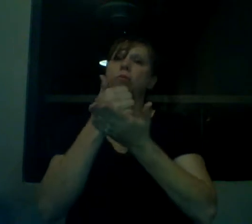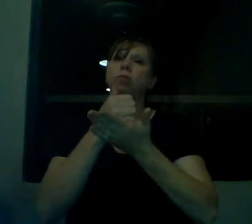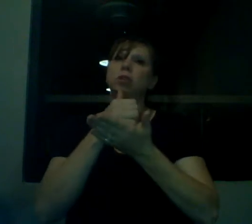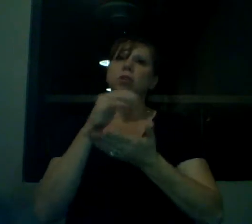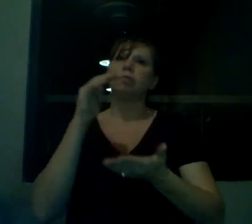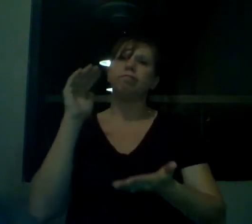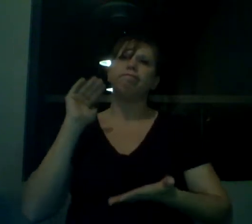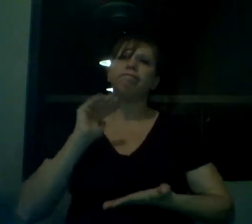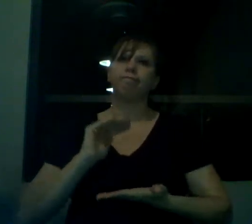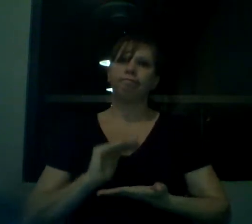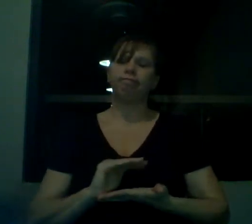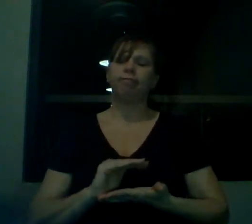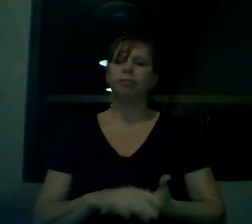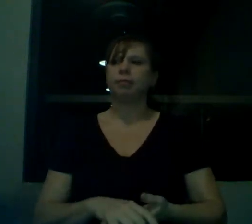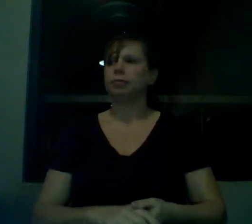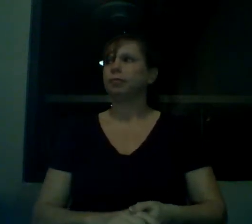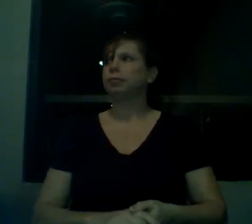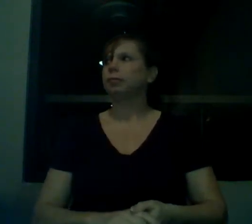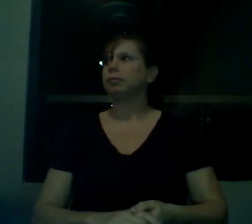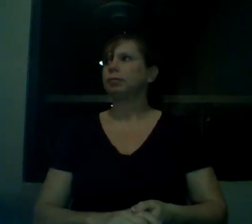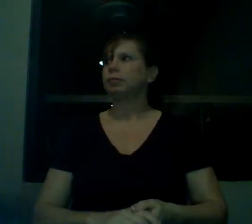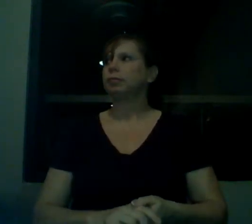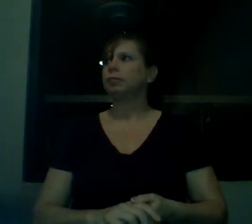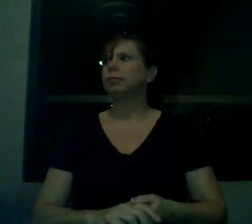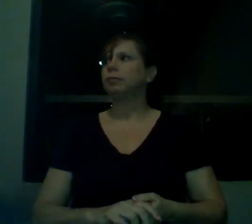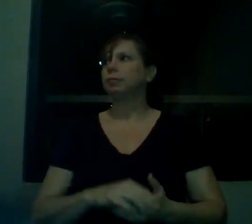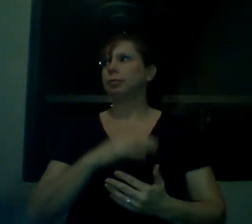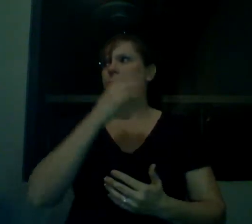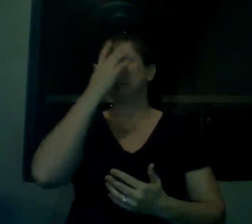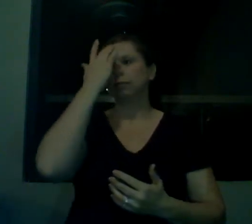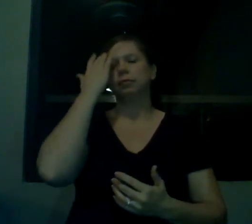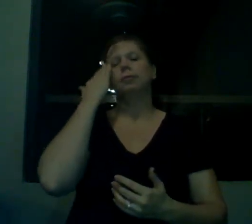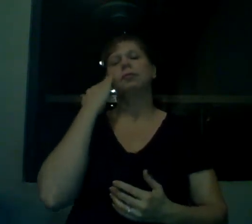remember, scripture, whatever it is that you want to do. Do I have one more?